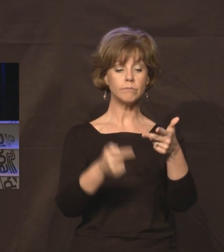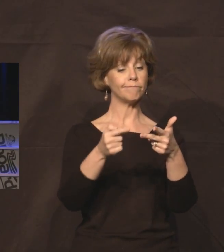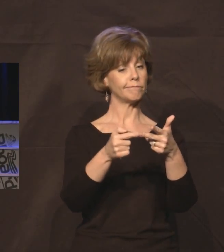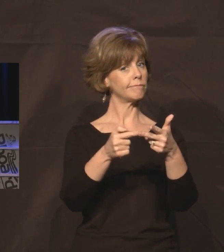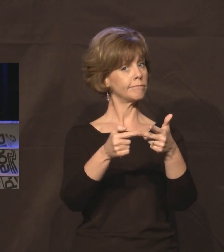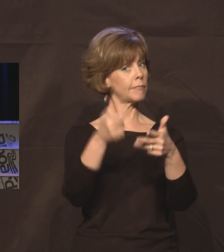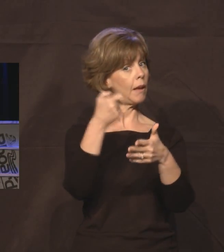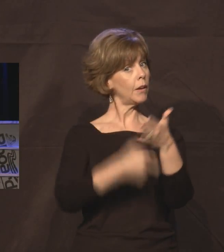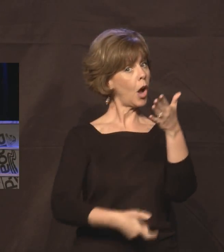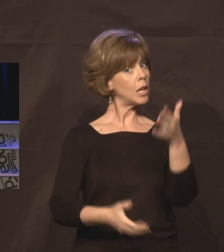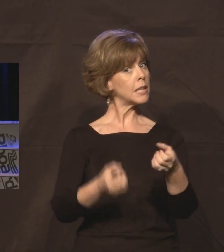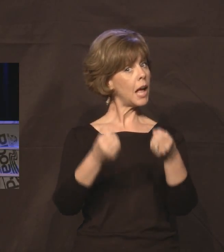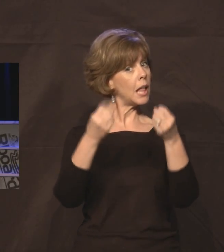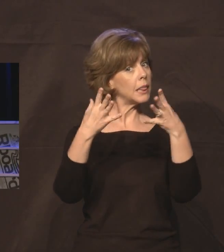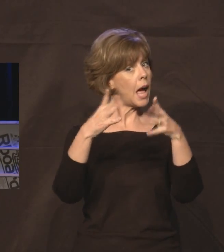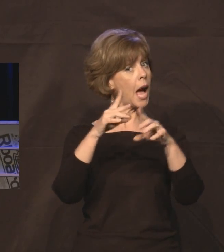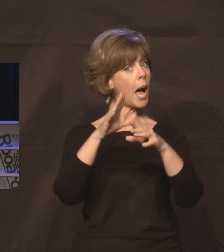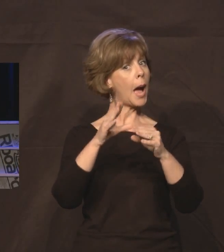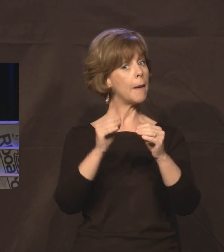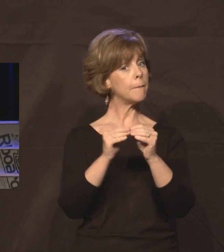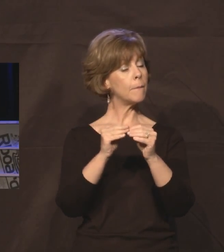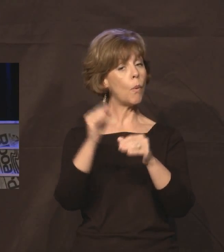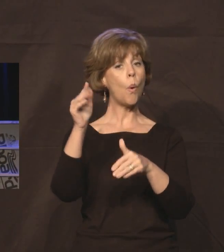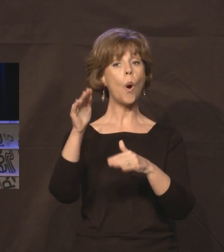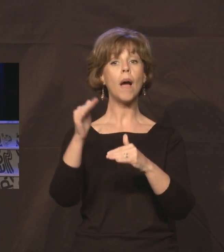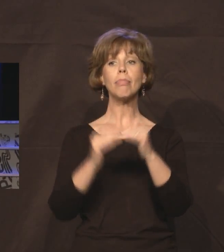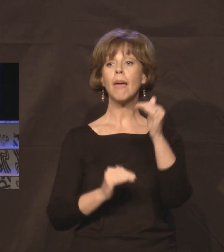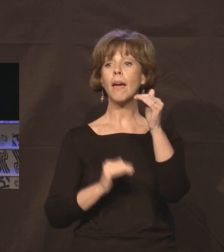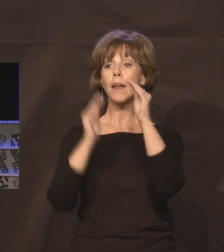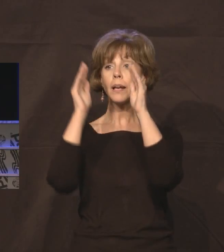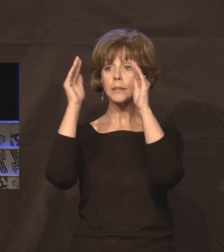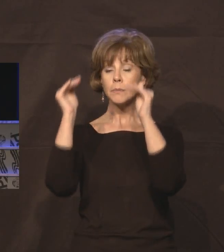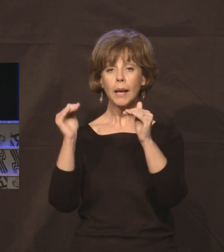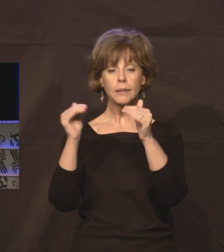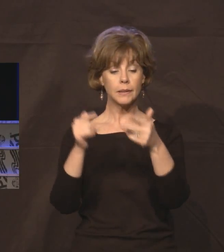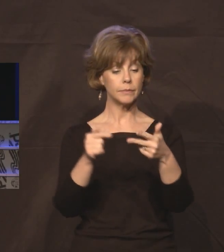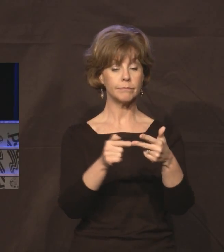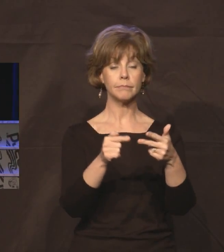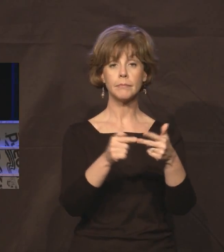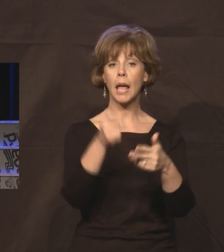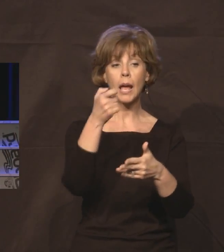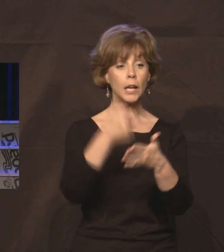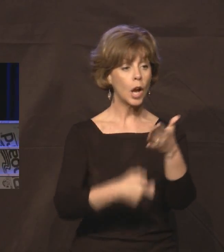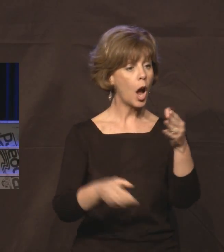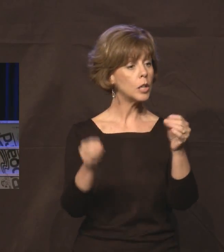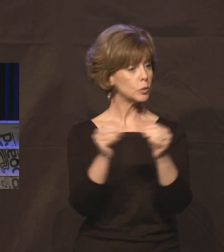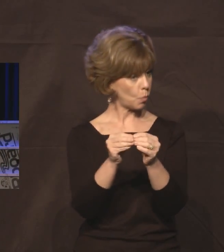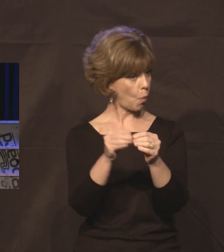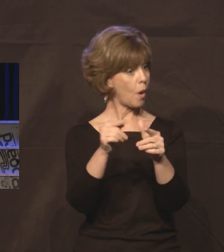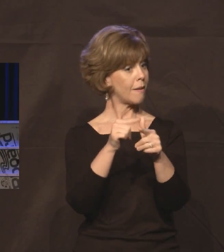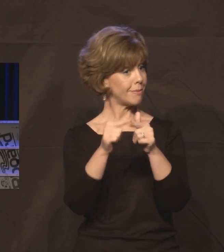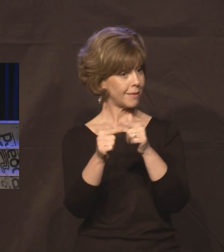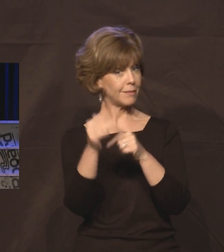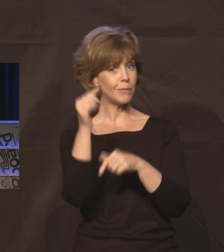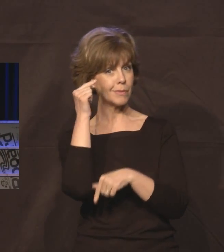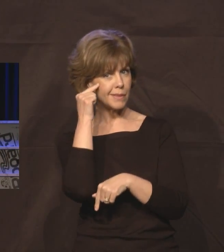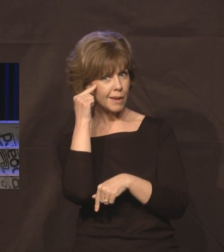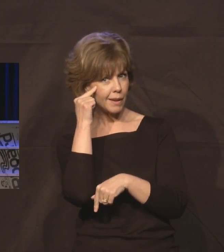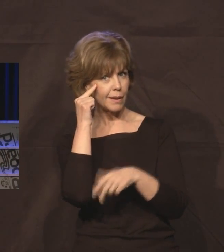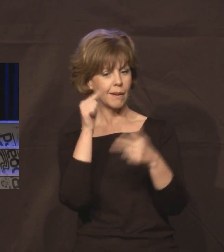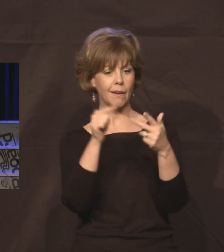the parking lot, right? That's exactly what happens, that a lot of times it costs more than we think it's going to, even for us